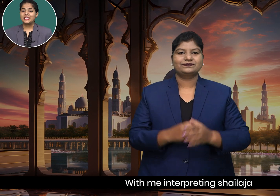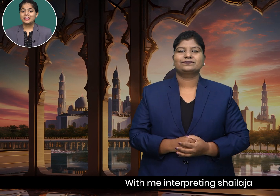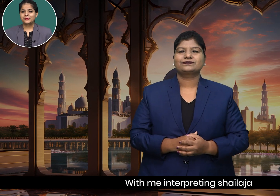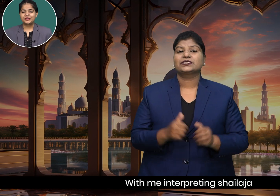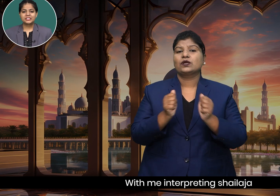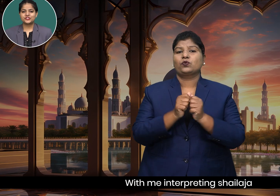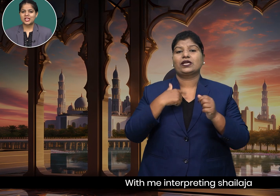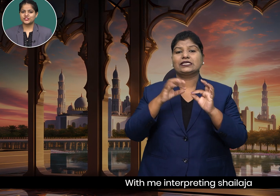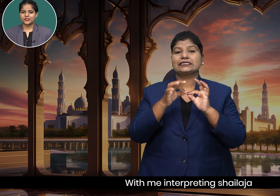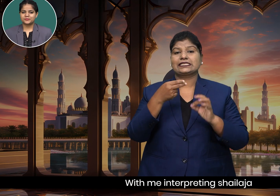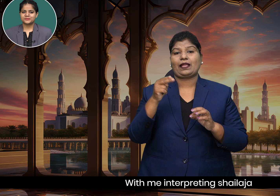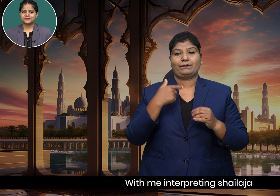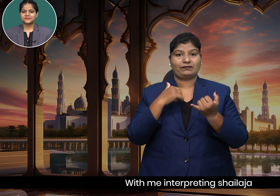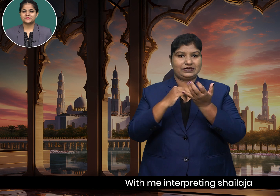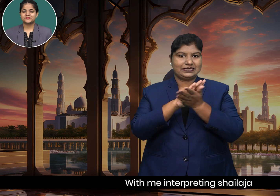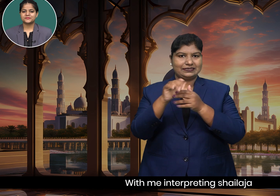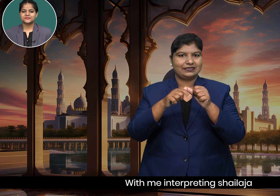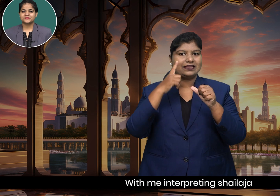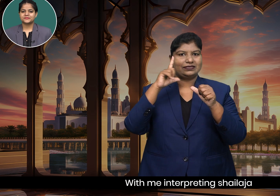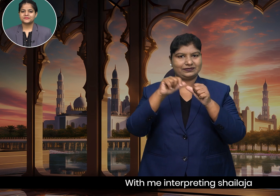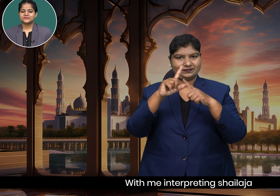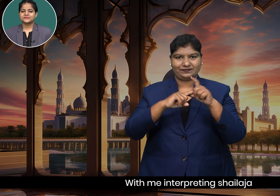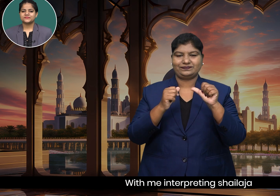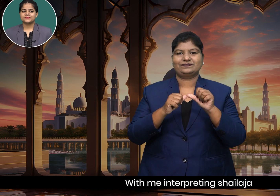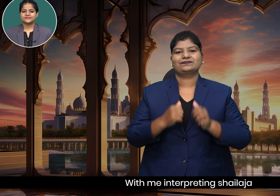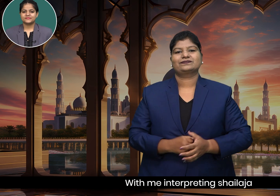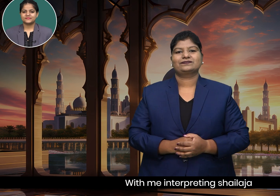With me interpreting Shailaja.